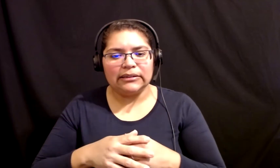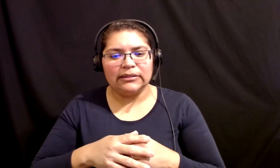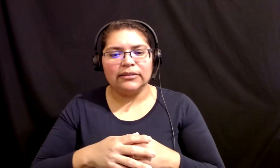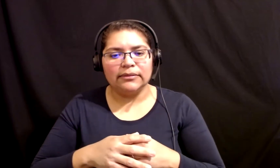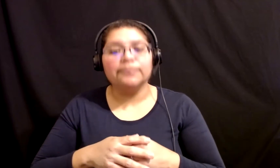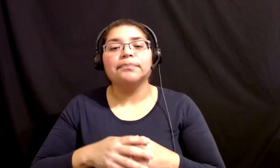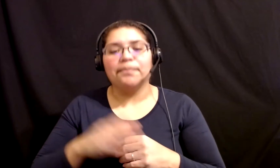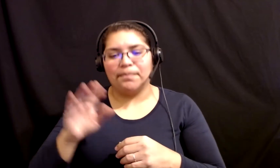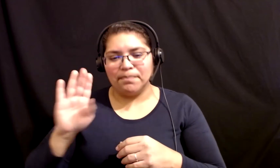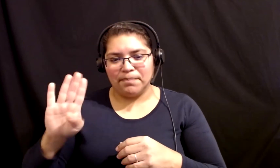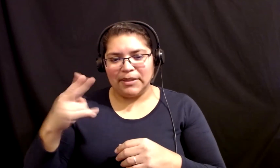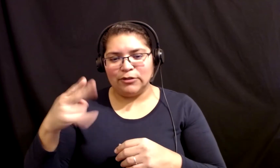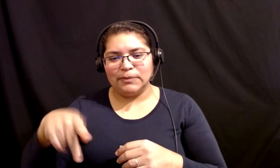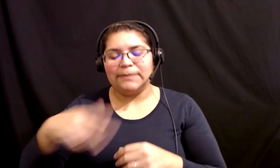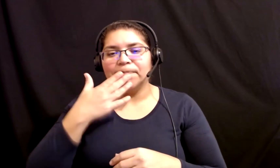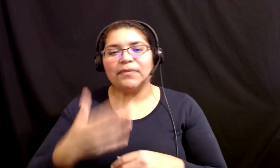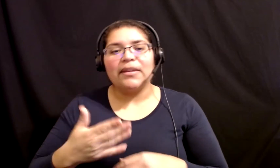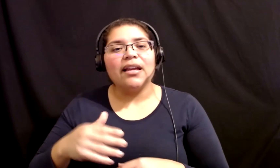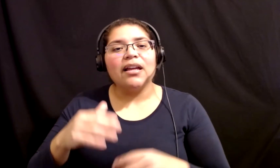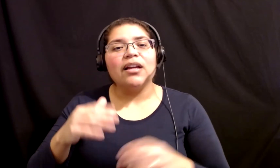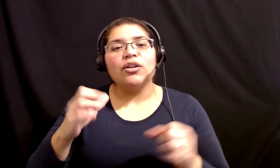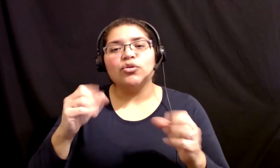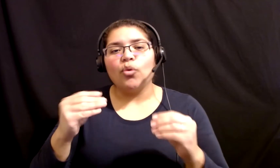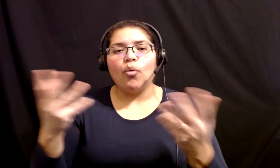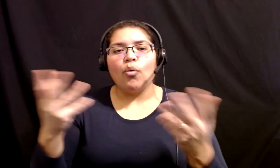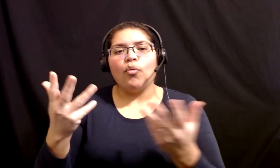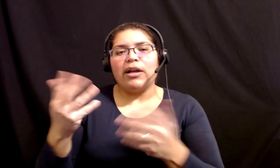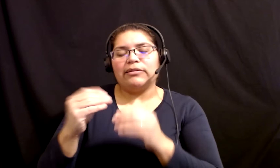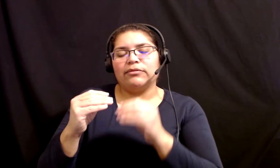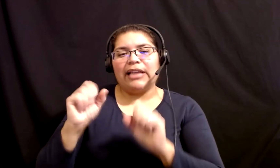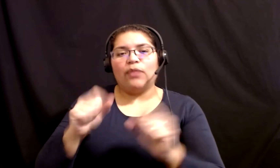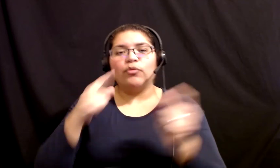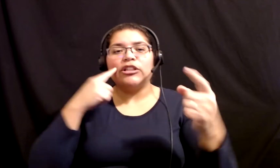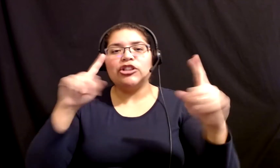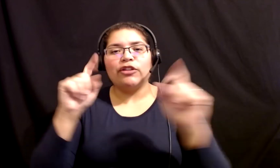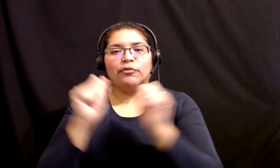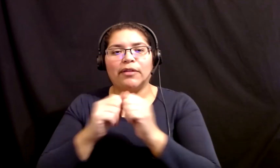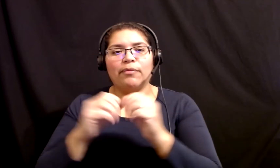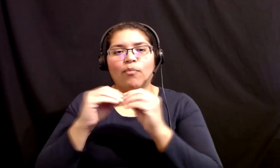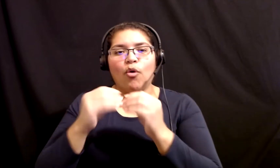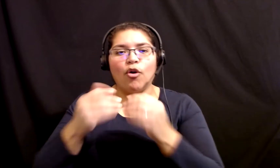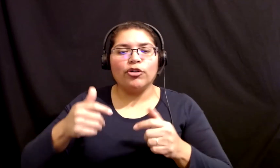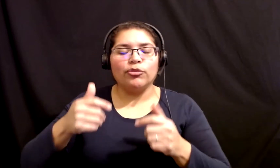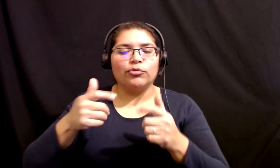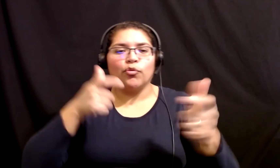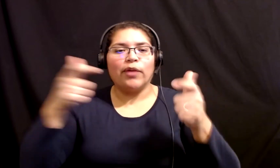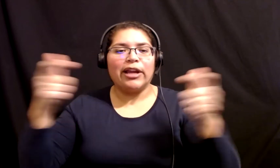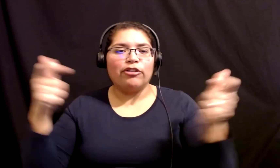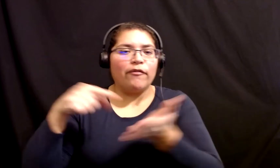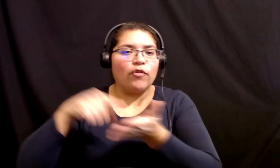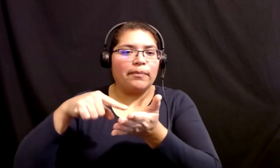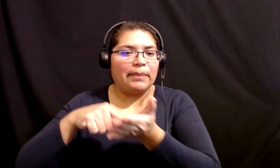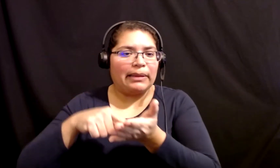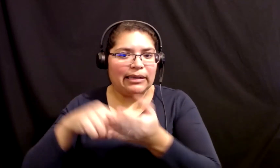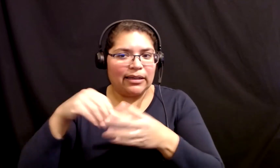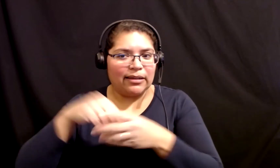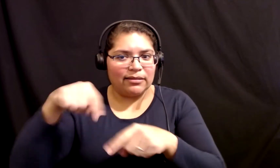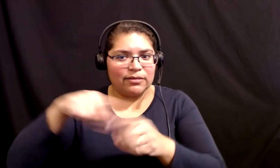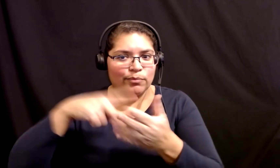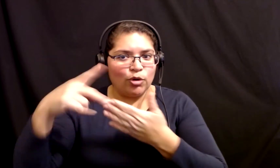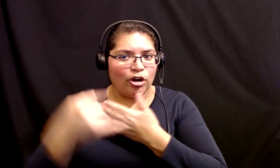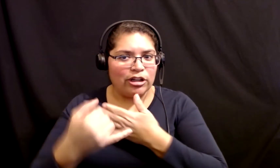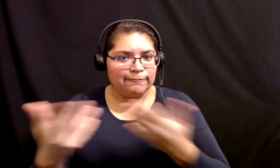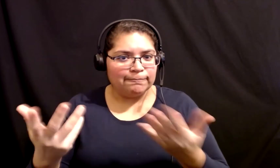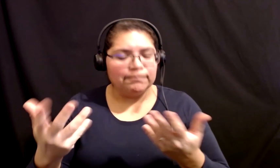what could we achieve in greater affordability by investing in some of these projects? So that's one question I have,